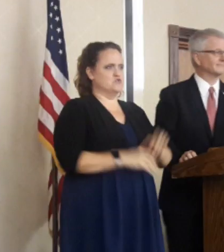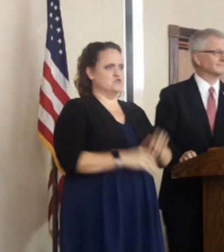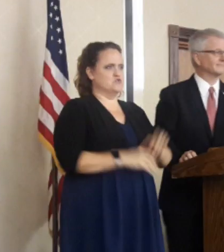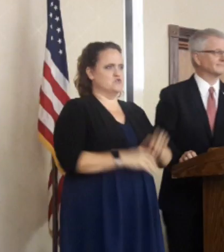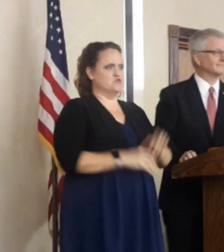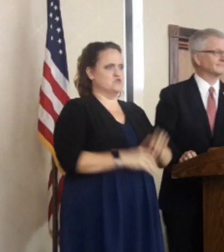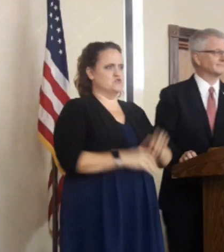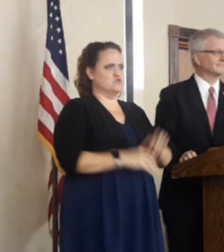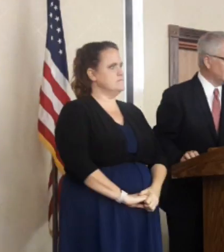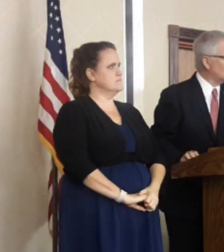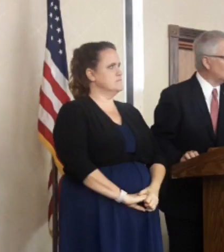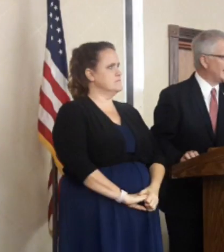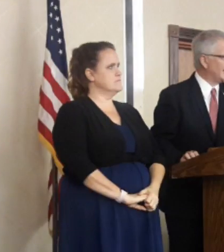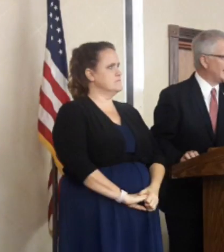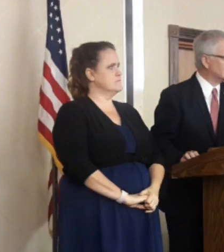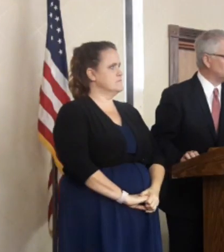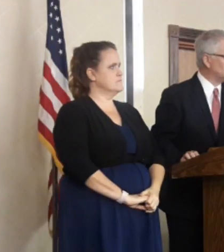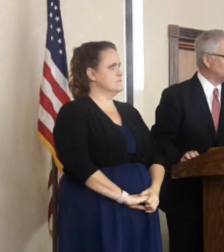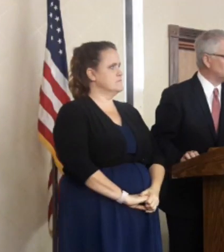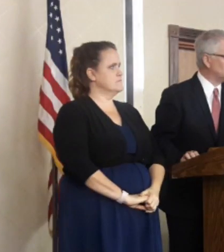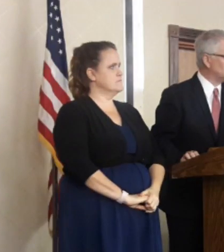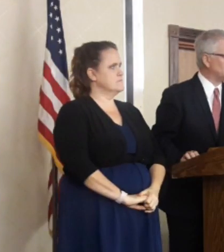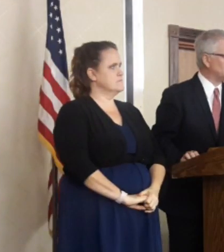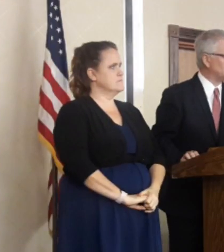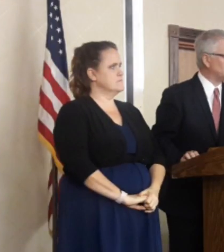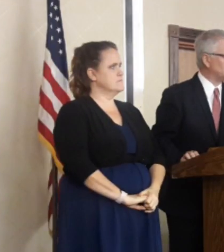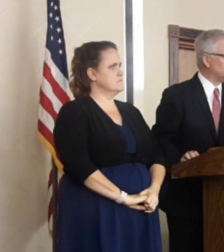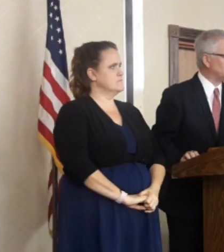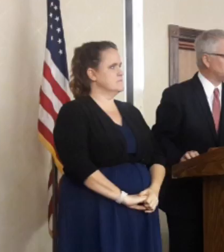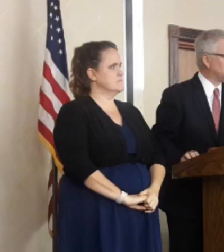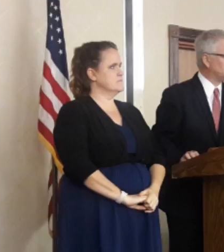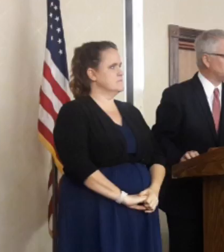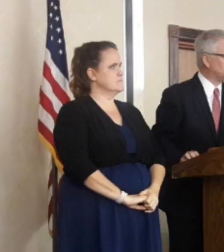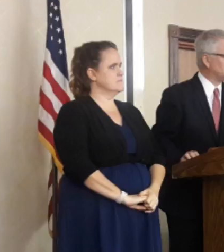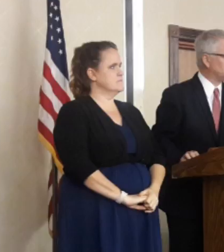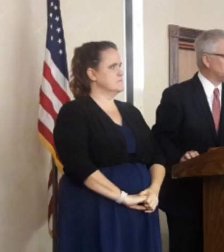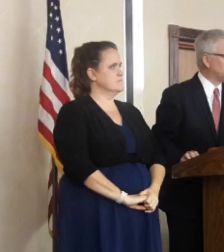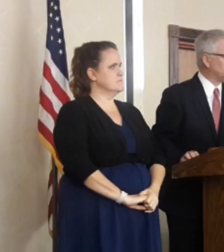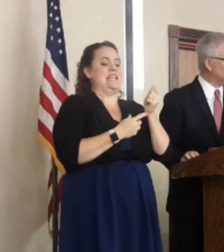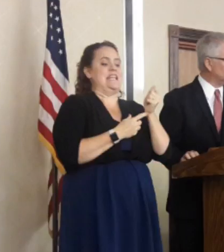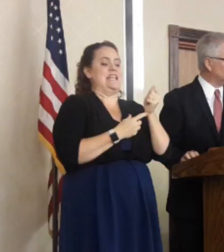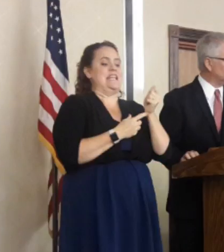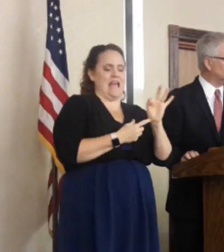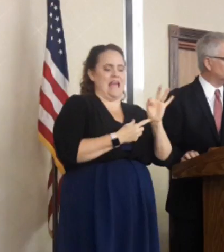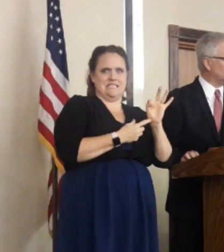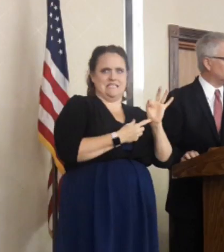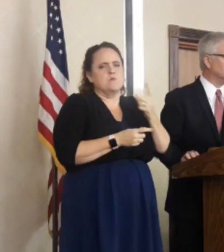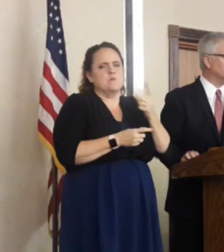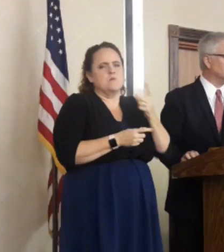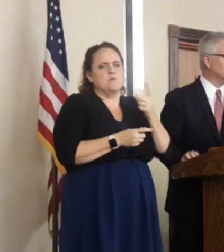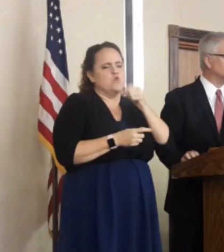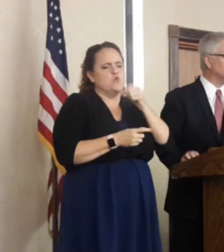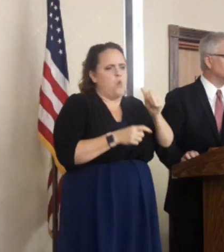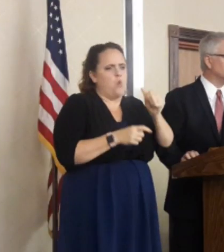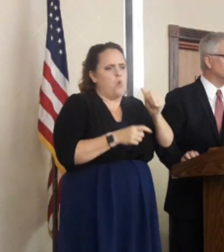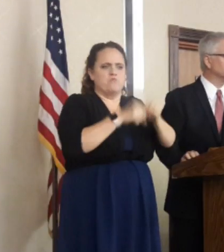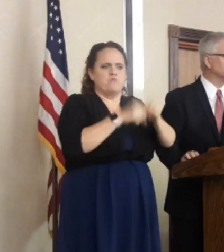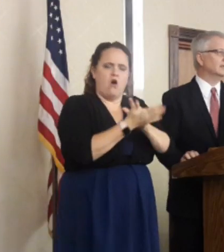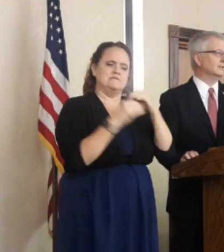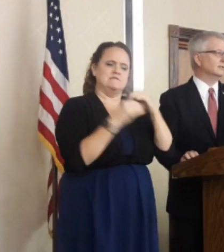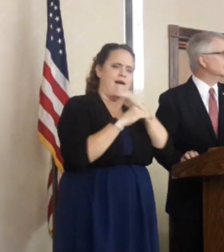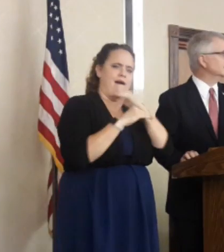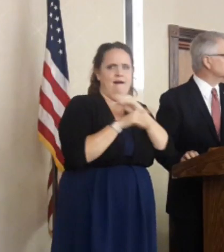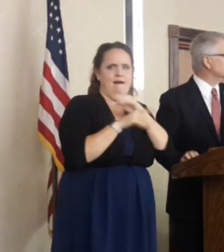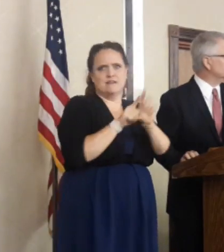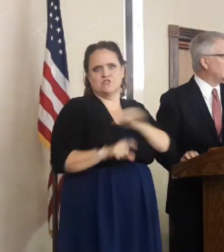It is long past time that people in District 19 have somebody who doesn't break laws and doesn't lie to them as their senator. Mr. Chairman? Yes,